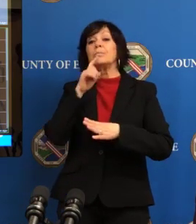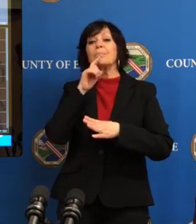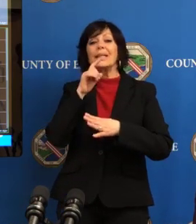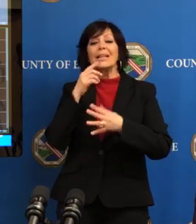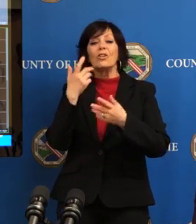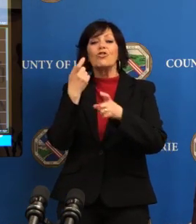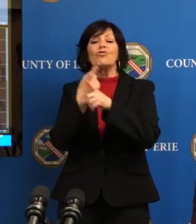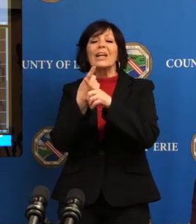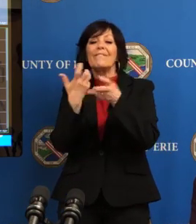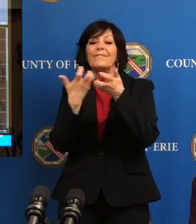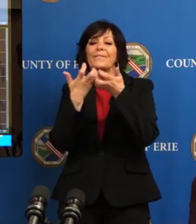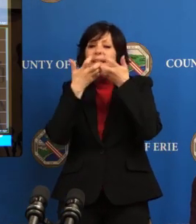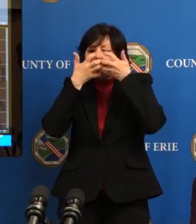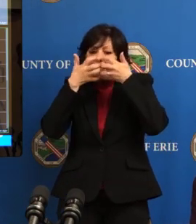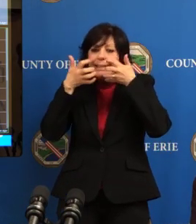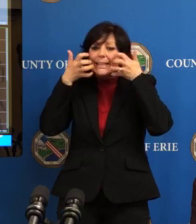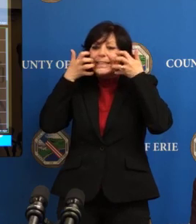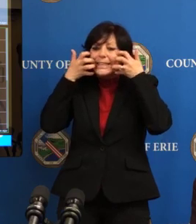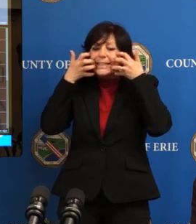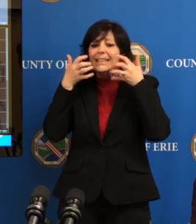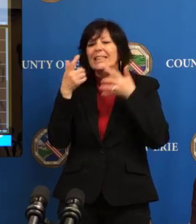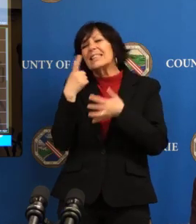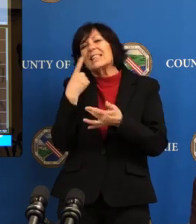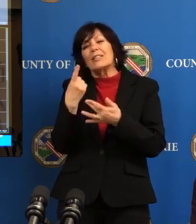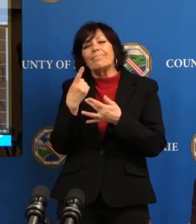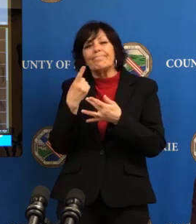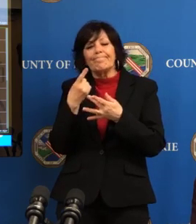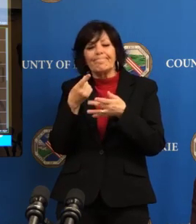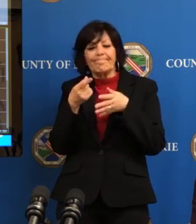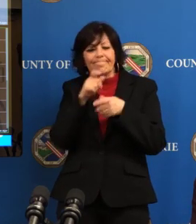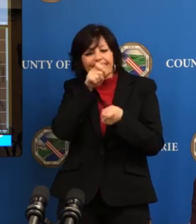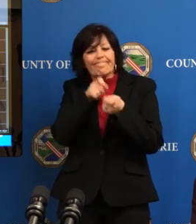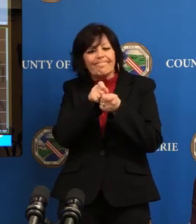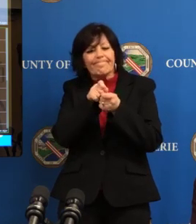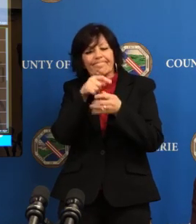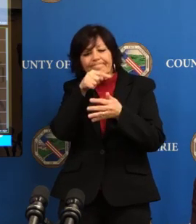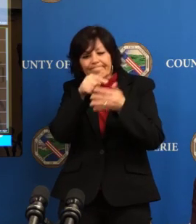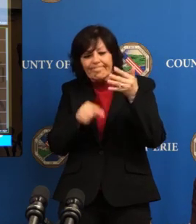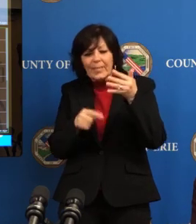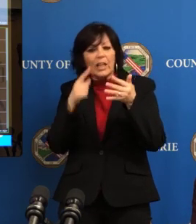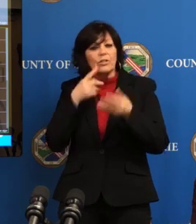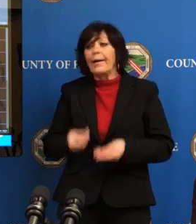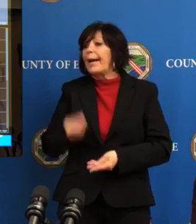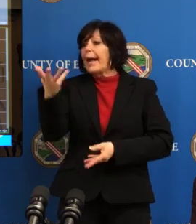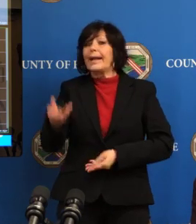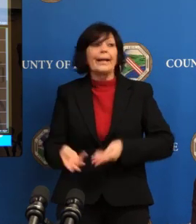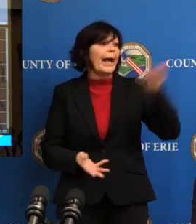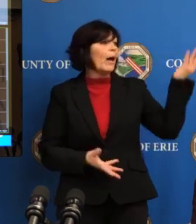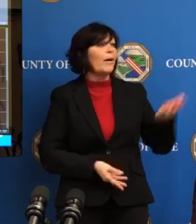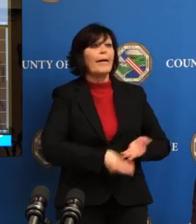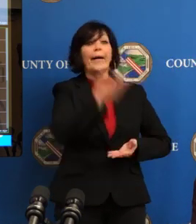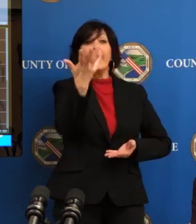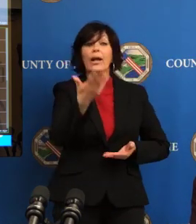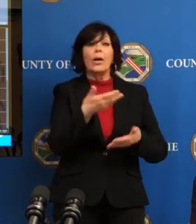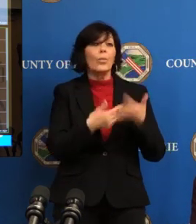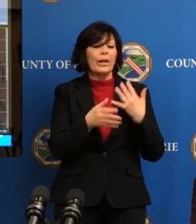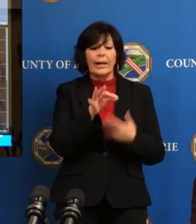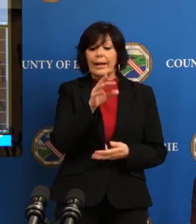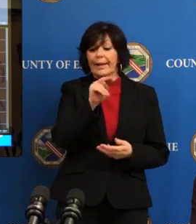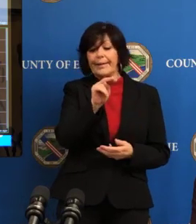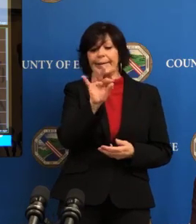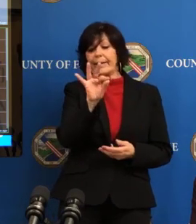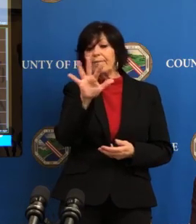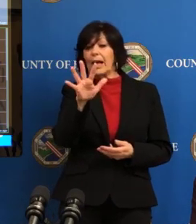fitted, and that goes through a specific medical protocol. So again, if people are just handing out masks, whether they be N95